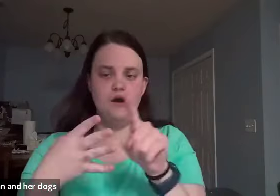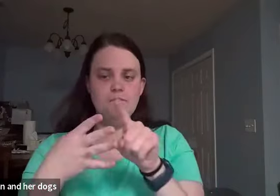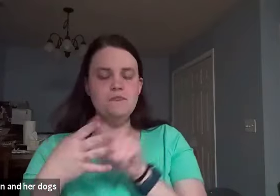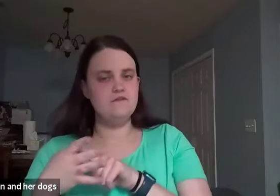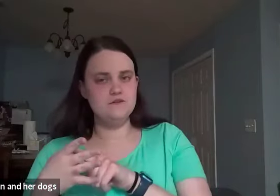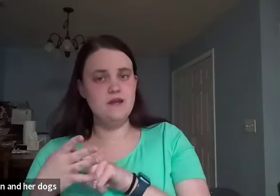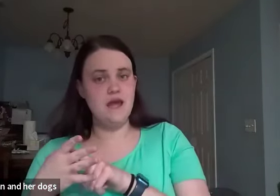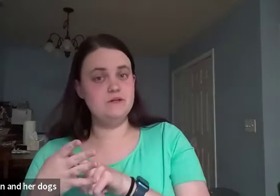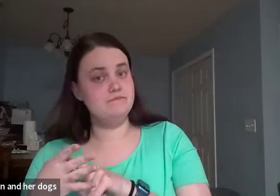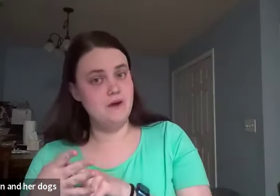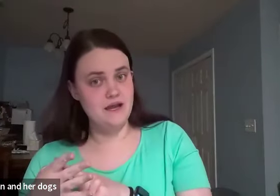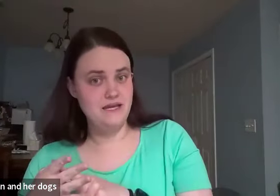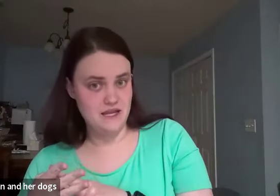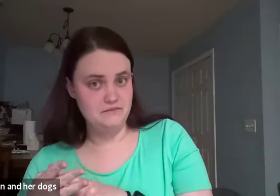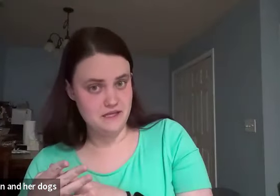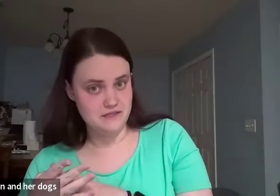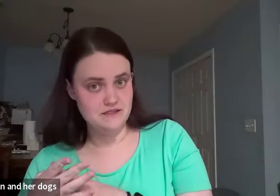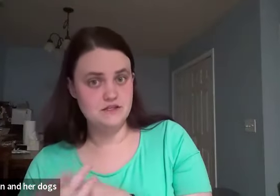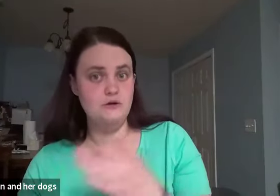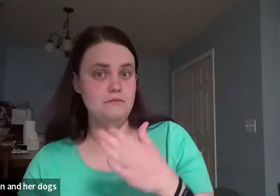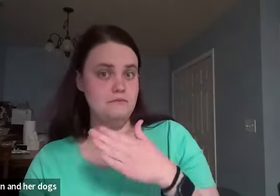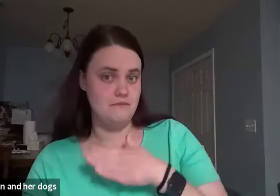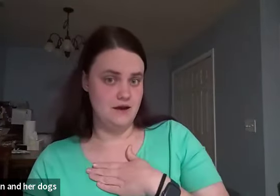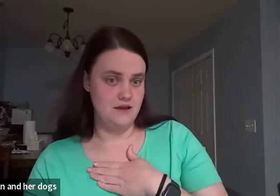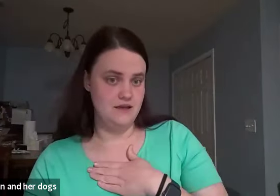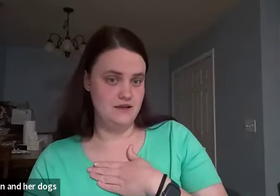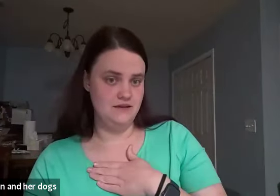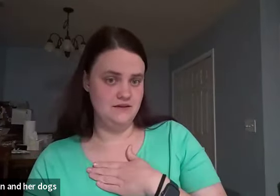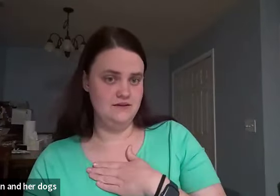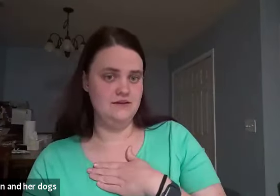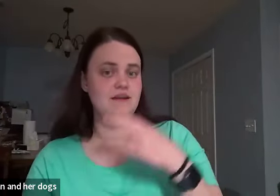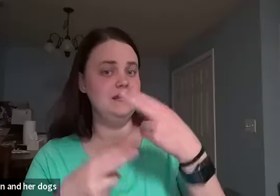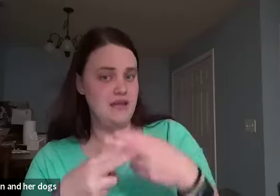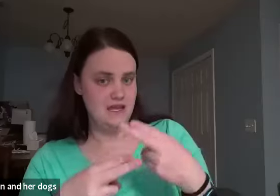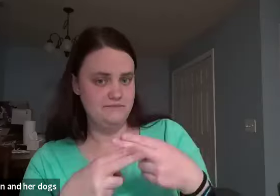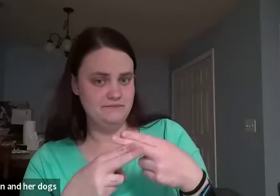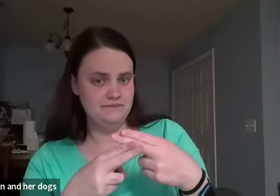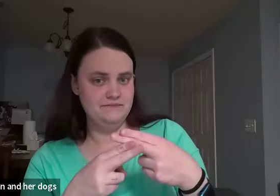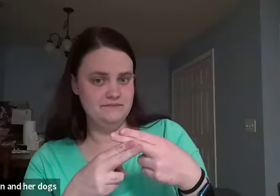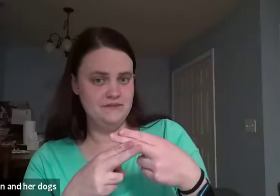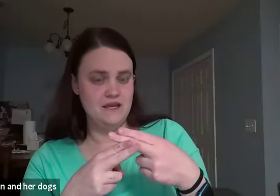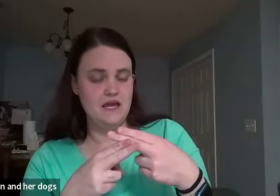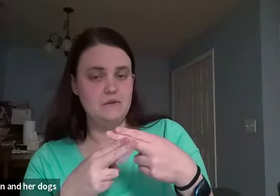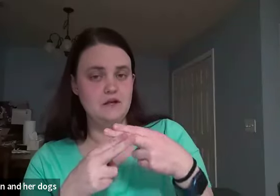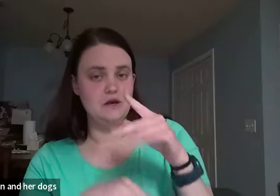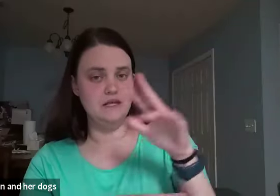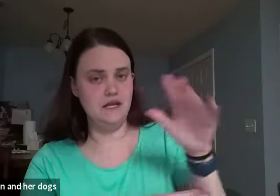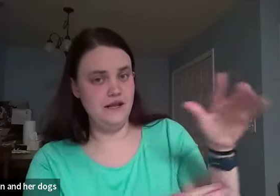So first one we had was my name is, so my name, and I'm going to go da da da da